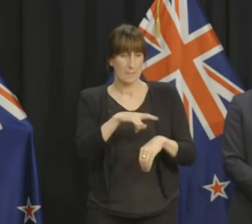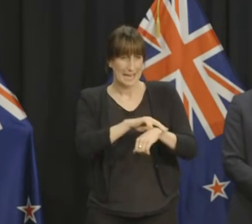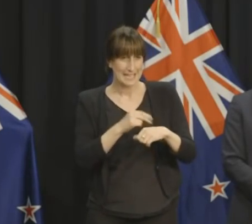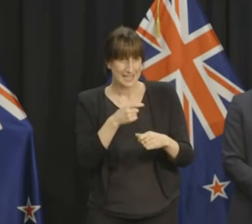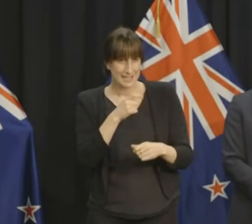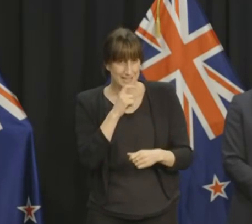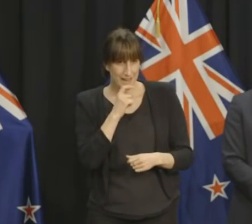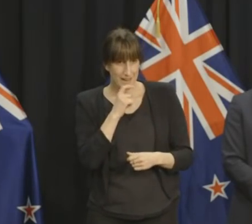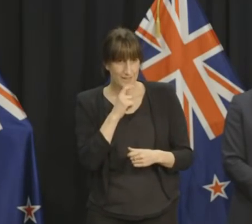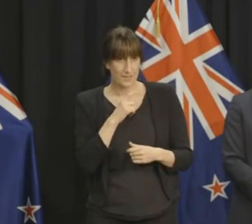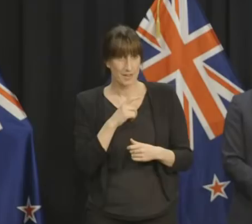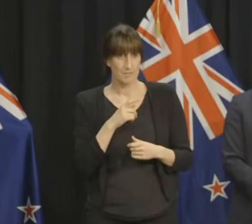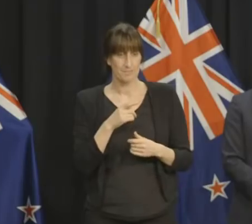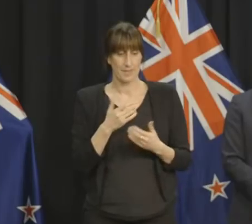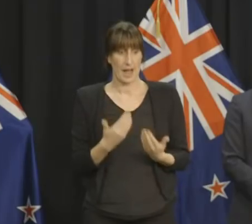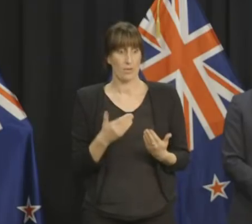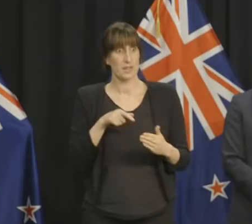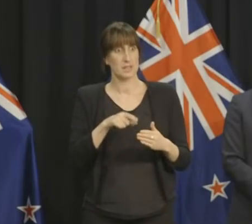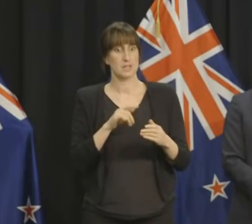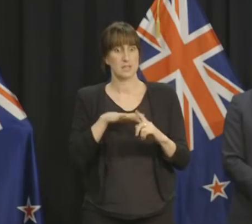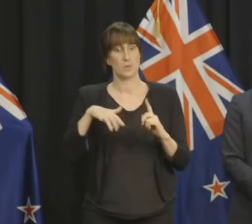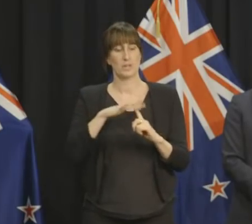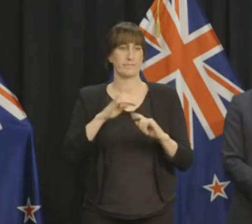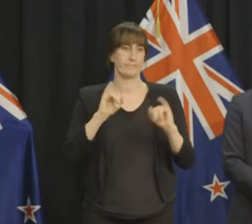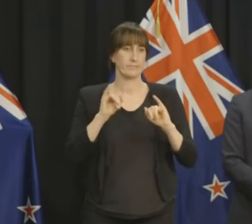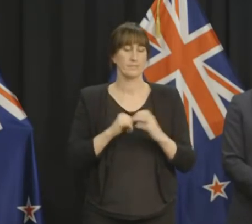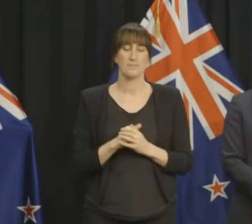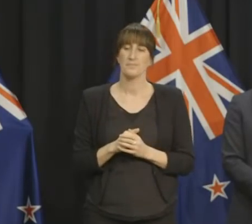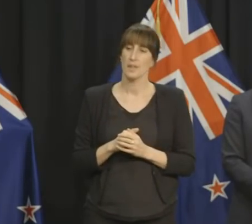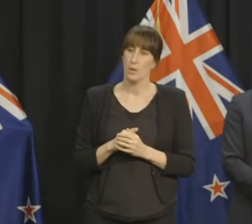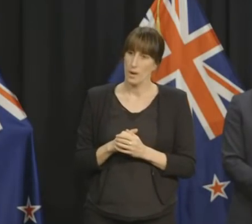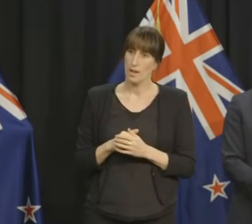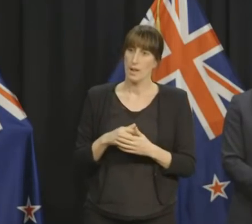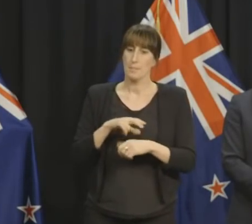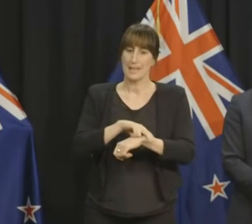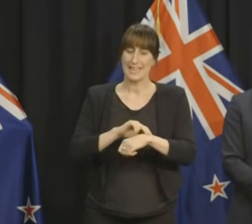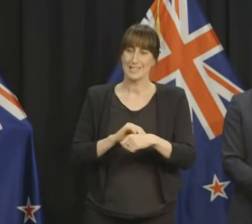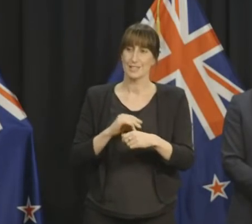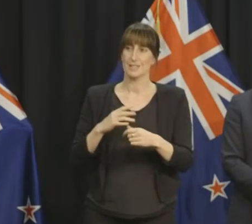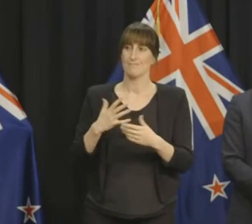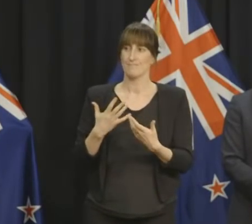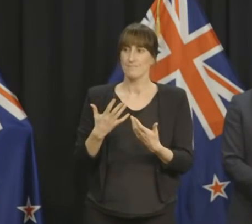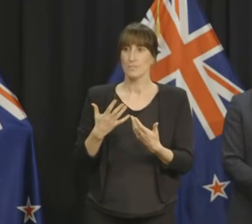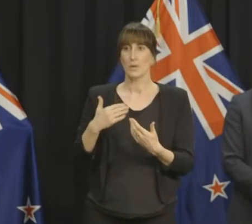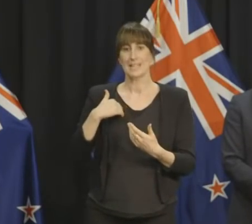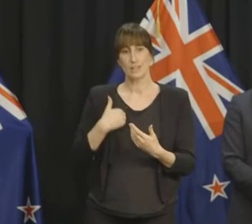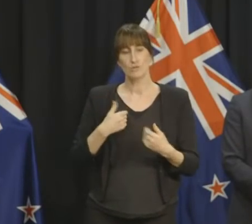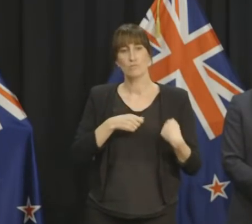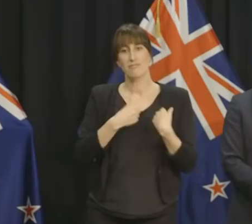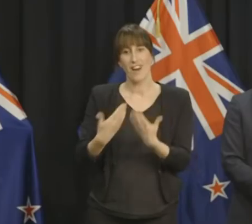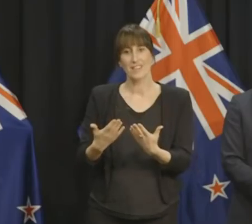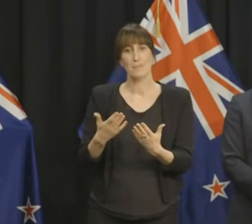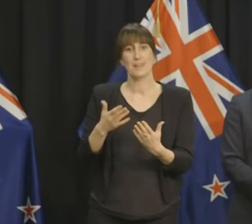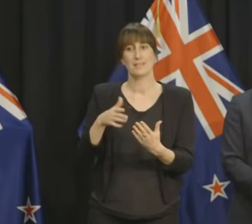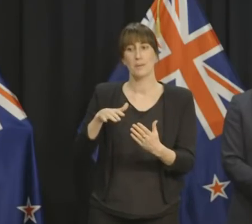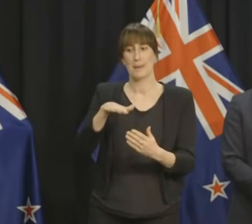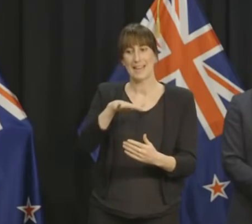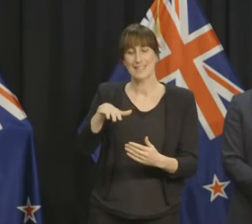not an inexhaustible supply, and we need to make sure that we're providing the best resource to the highest risk area that we know